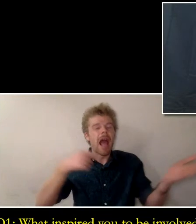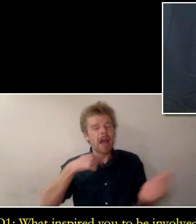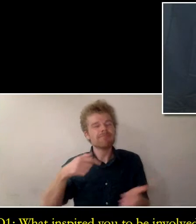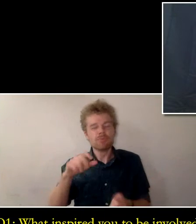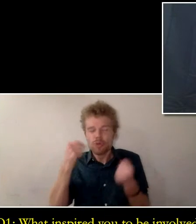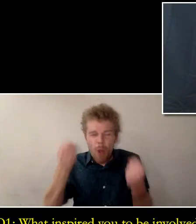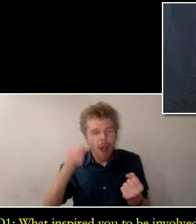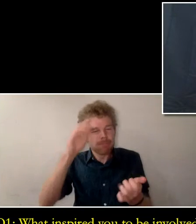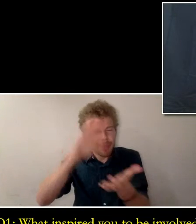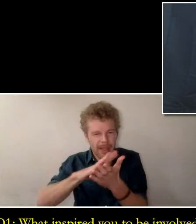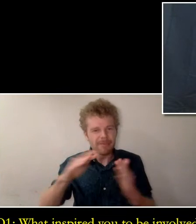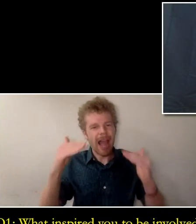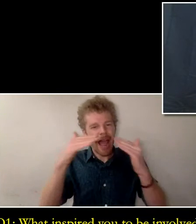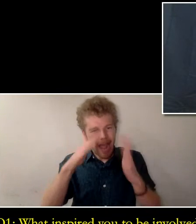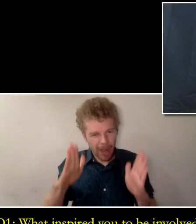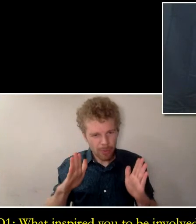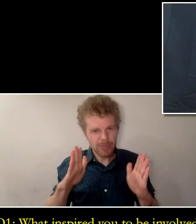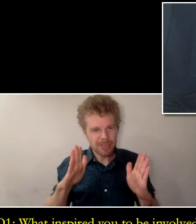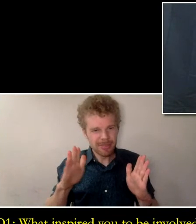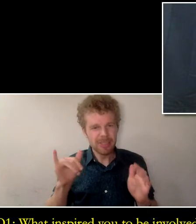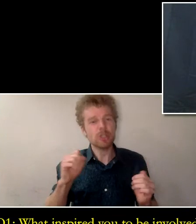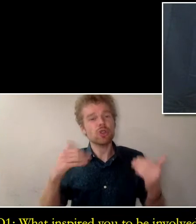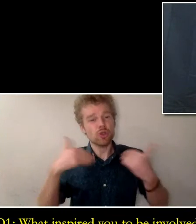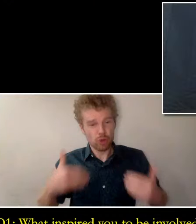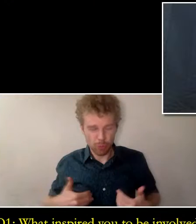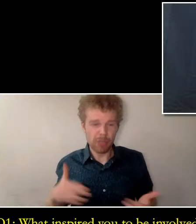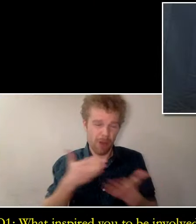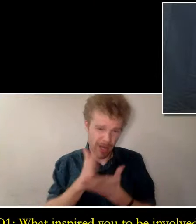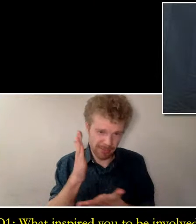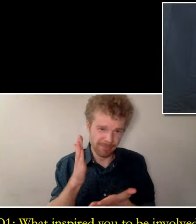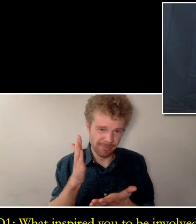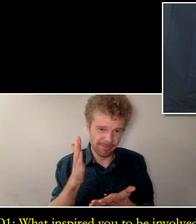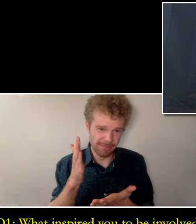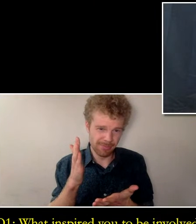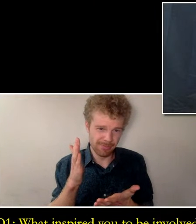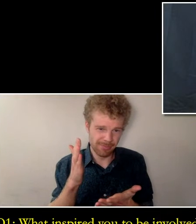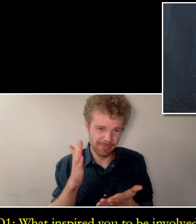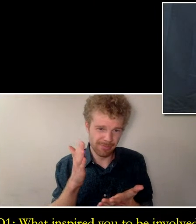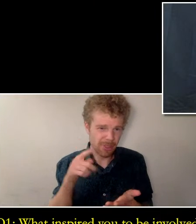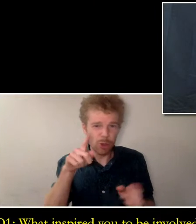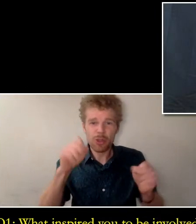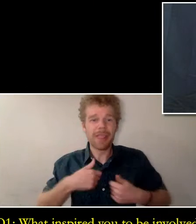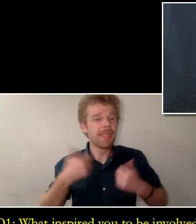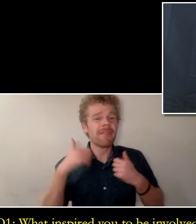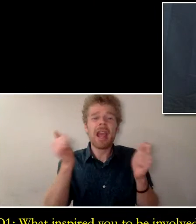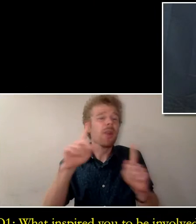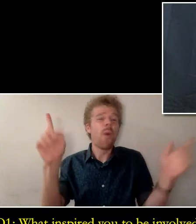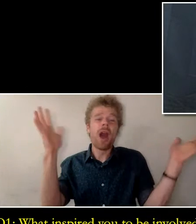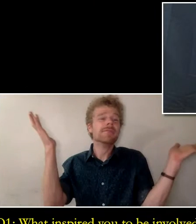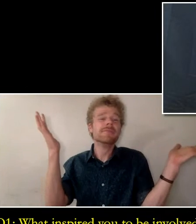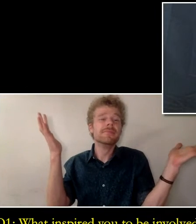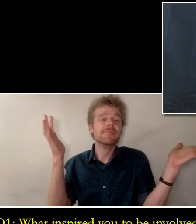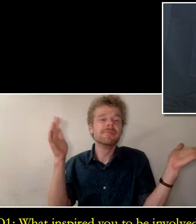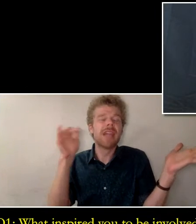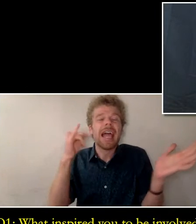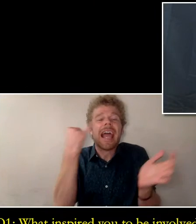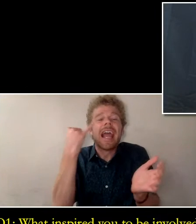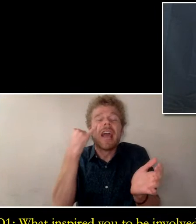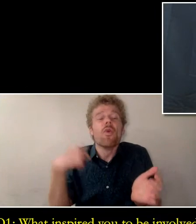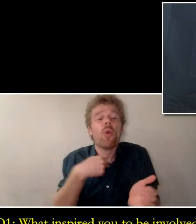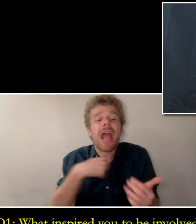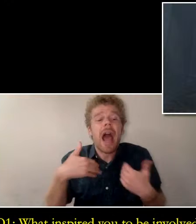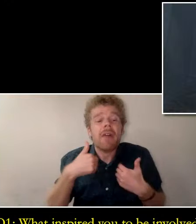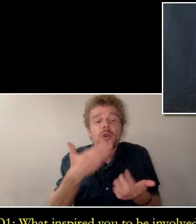to live in a place like that, whether it's DC or Los Angeles or anywhere in between. And for me, I believe that